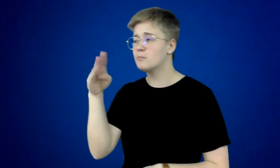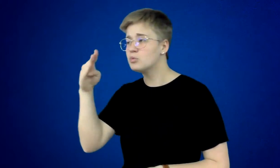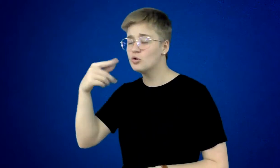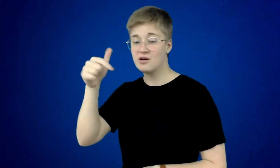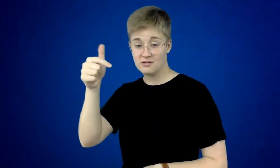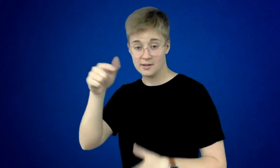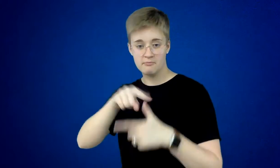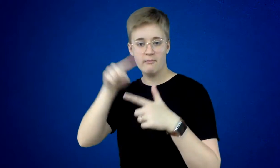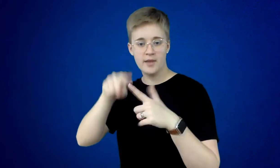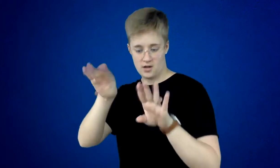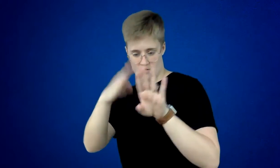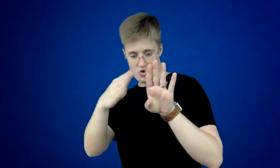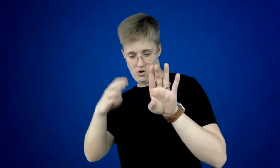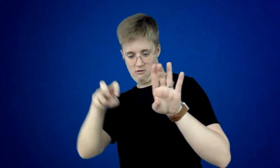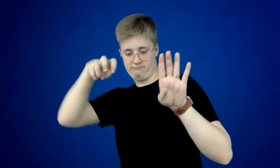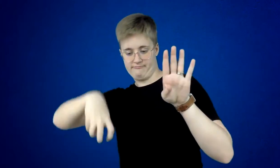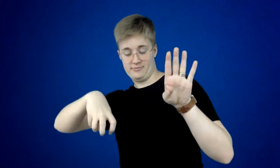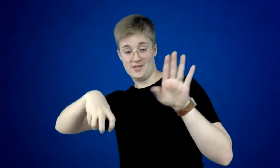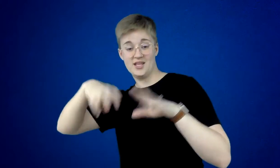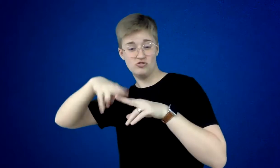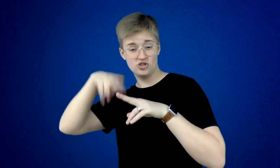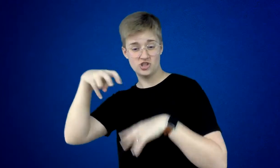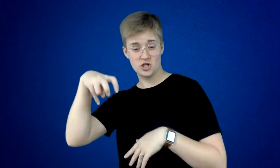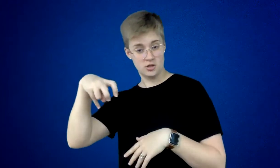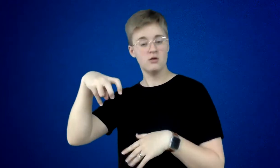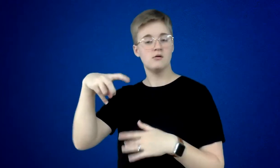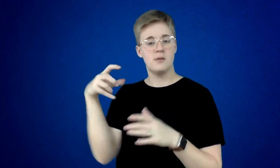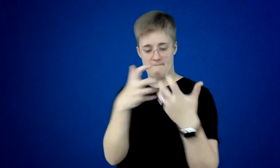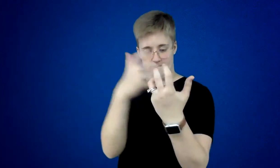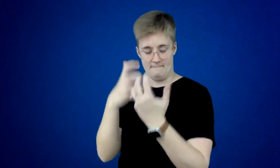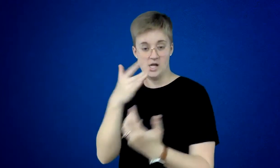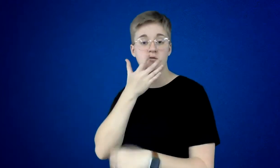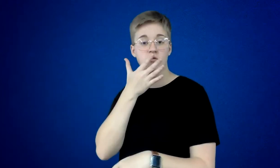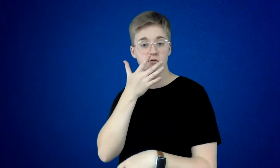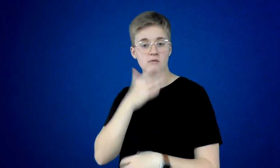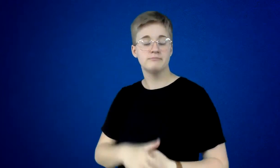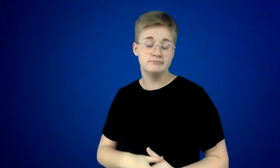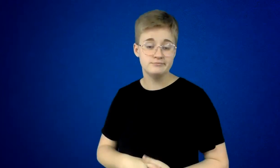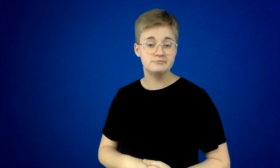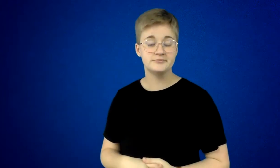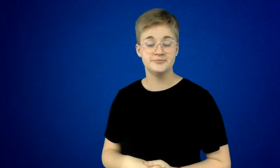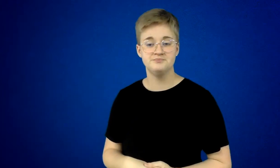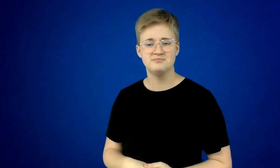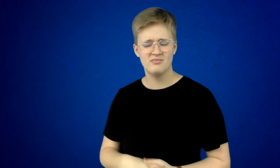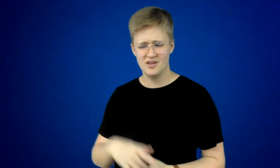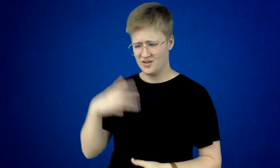chair, painted in a matching color, sitting in front of each door. "Why is this place called the